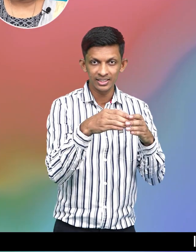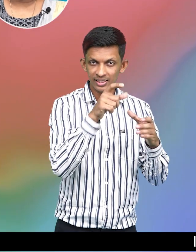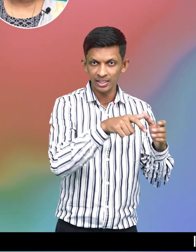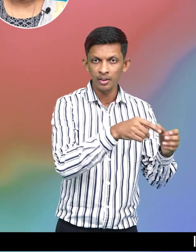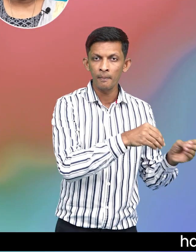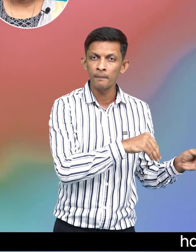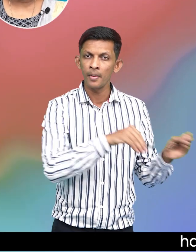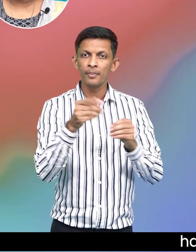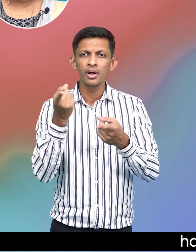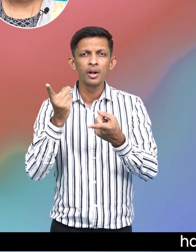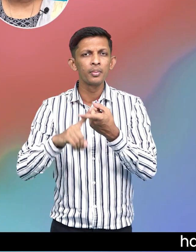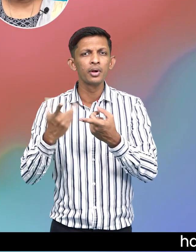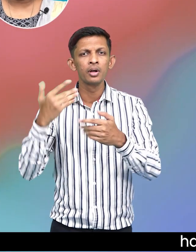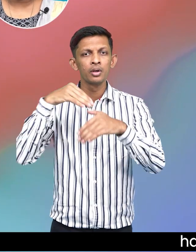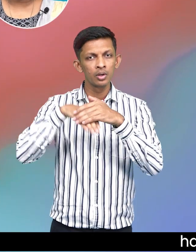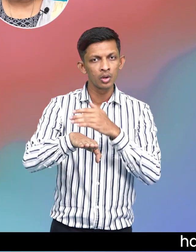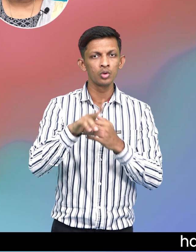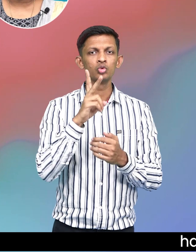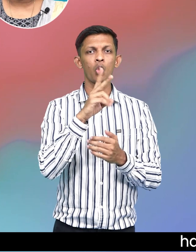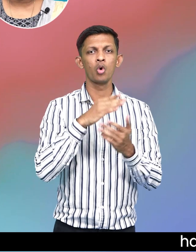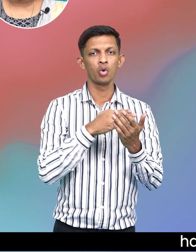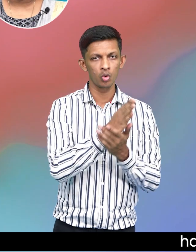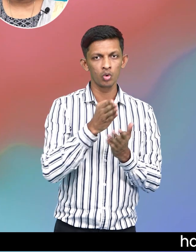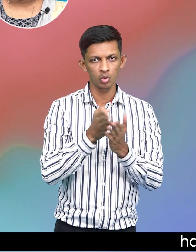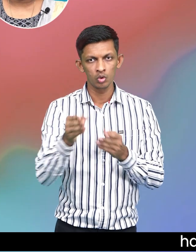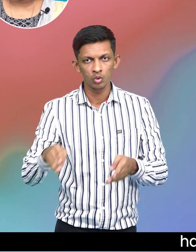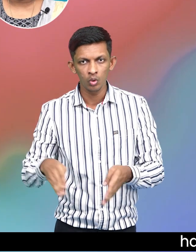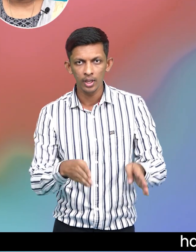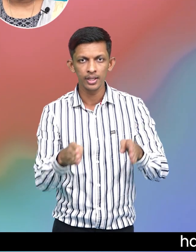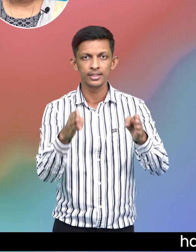Internal migration happens in two ways.